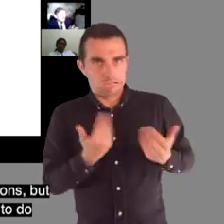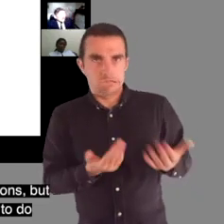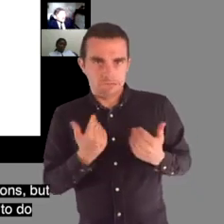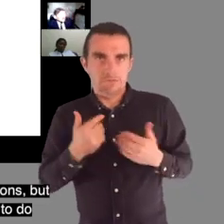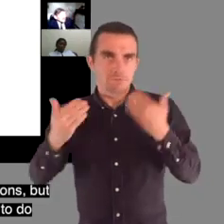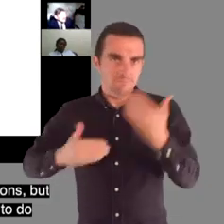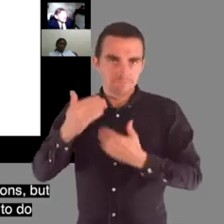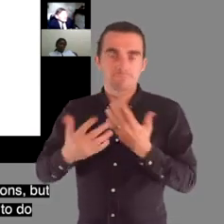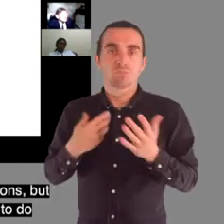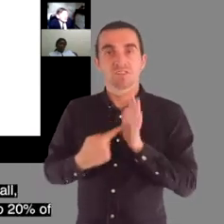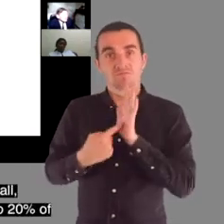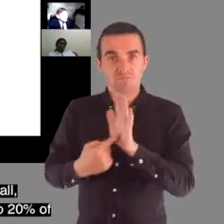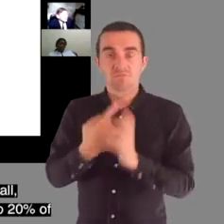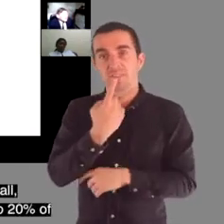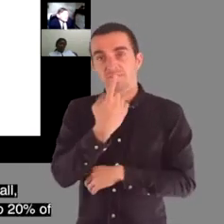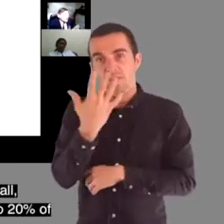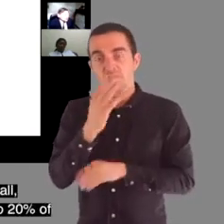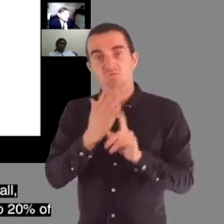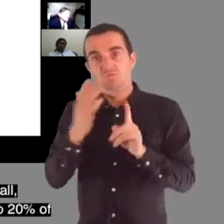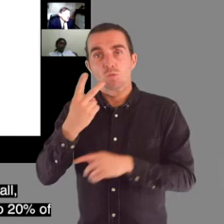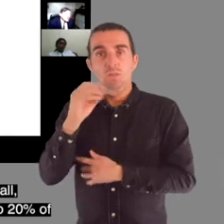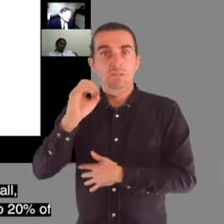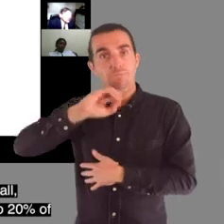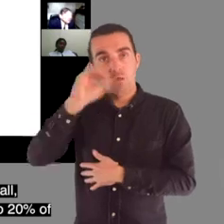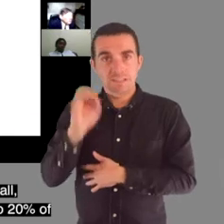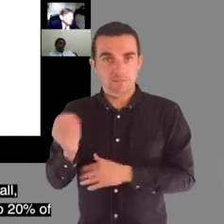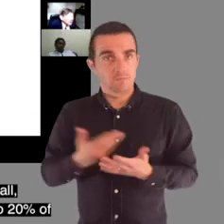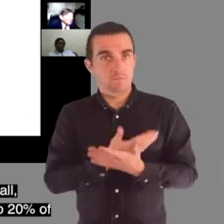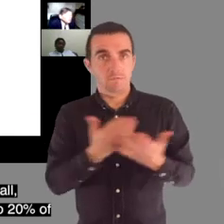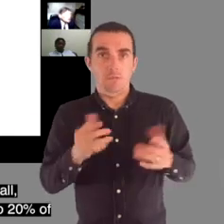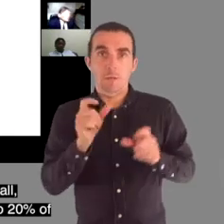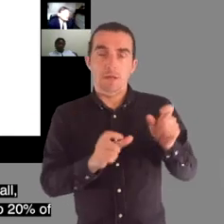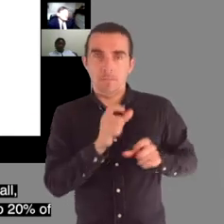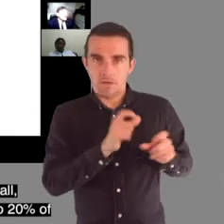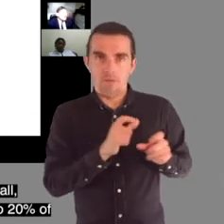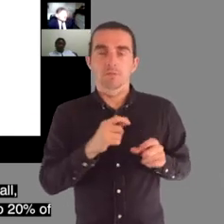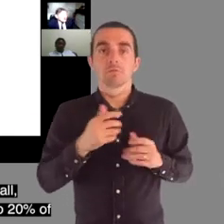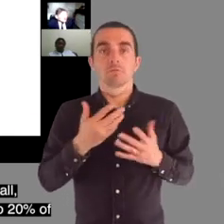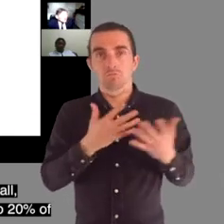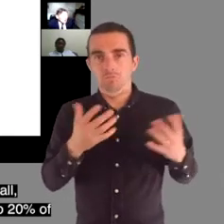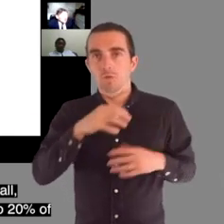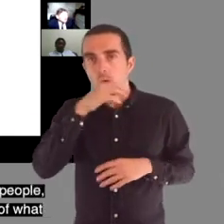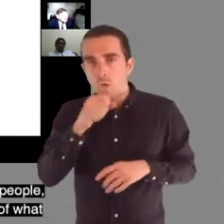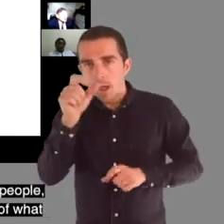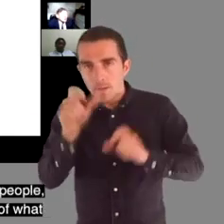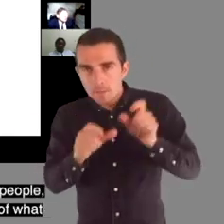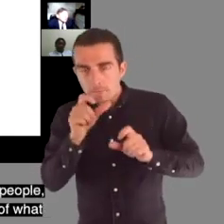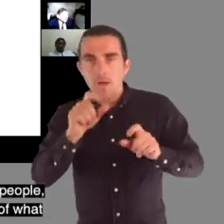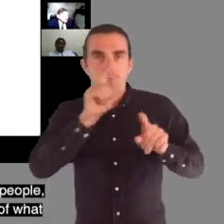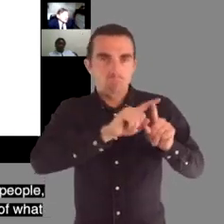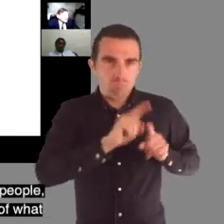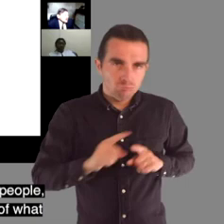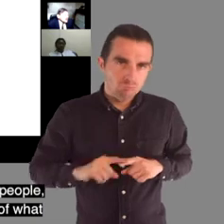also facilitate us to do that process, because after all, we are representing between 15 to 20% of